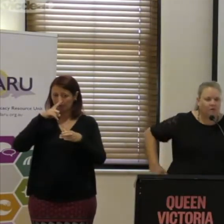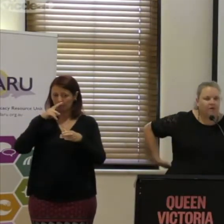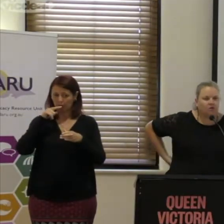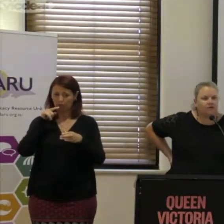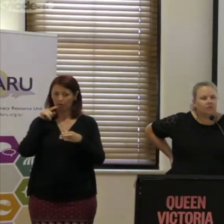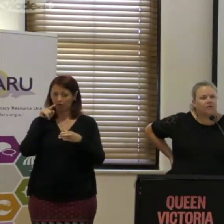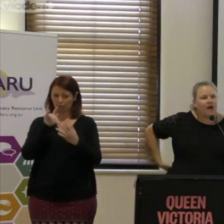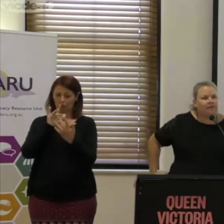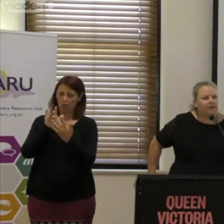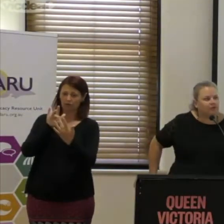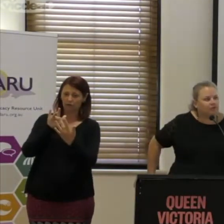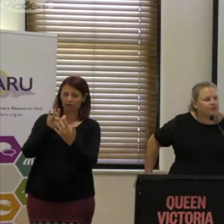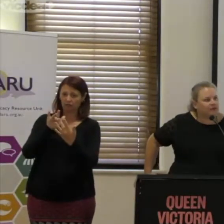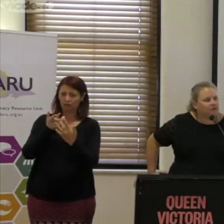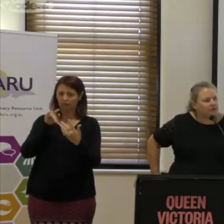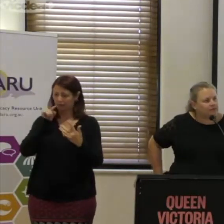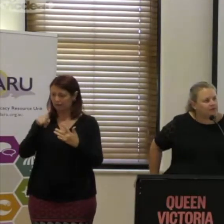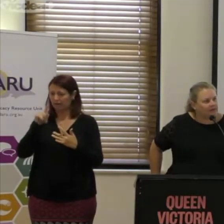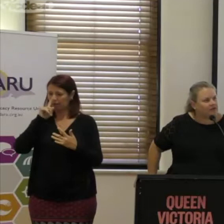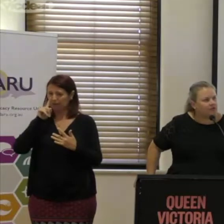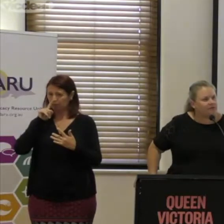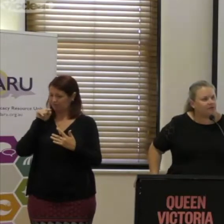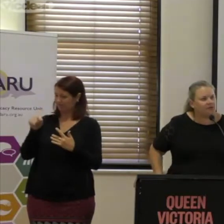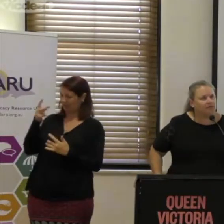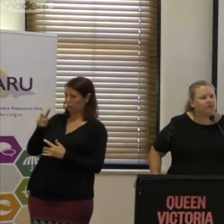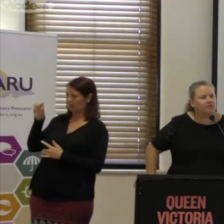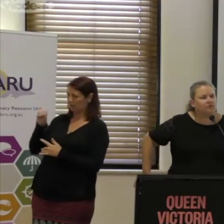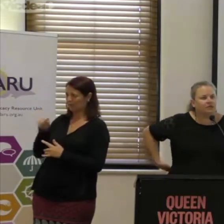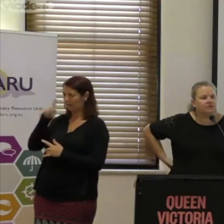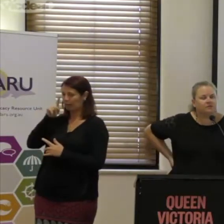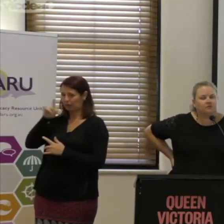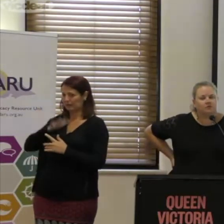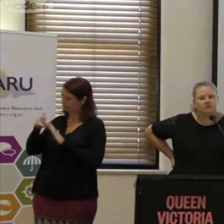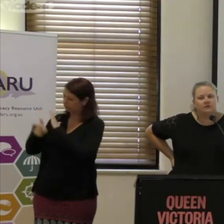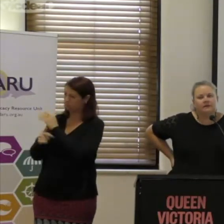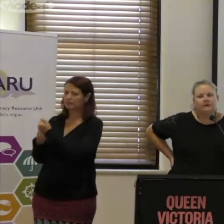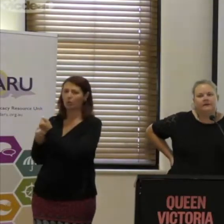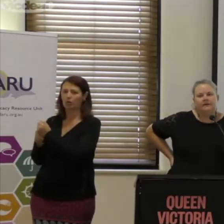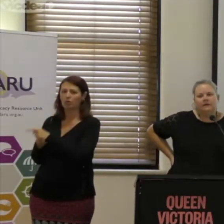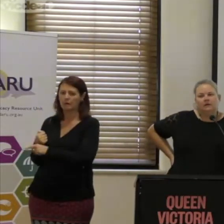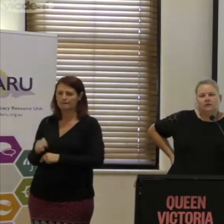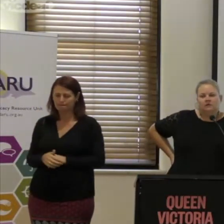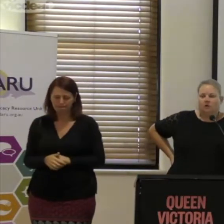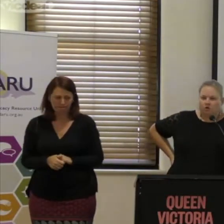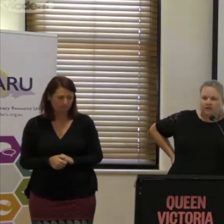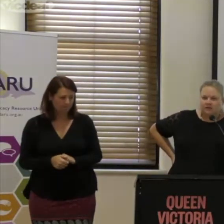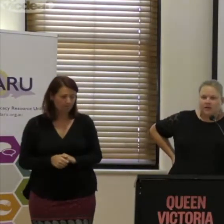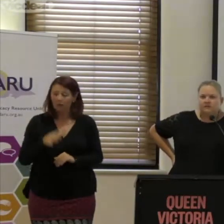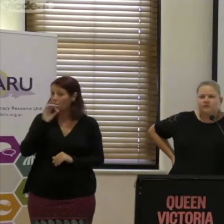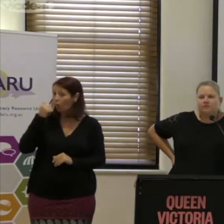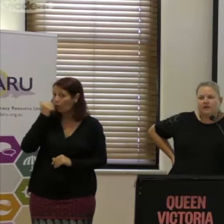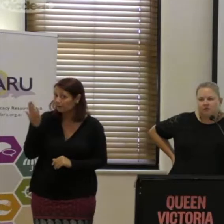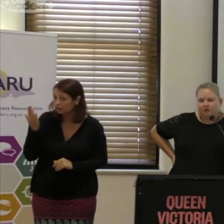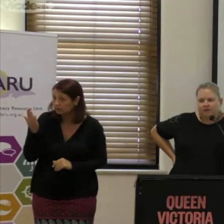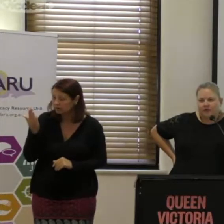you might be in contact with are the people who meet that 20%, are that 20% of people who need more intensive supports. It's not always the